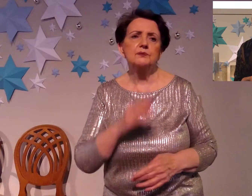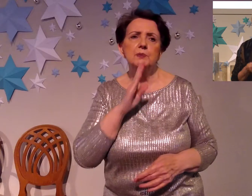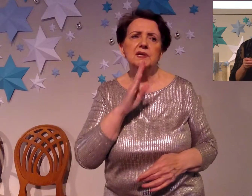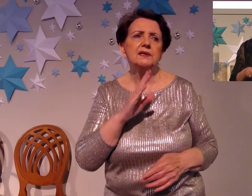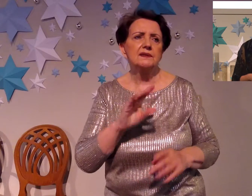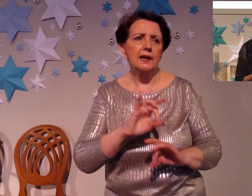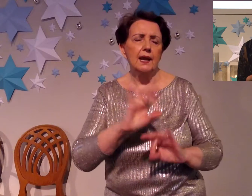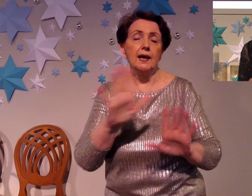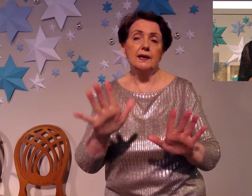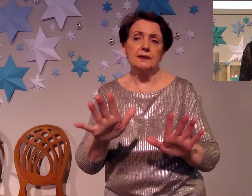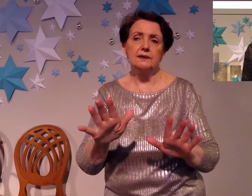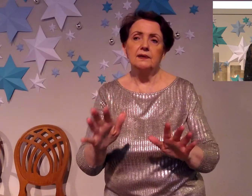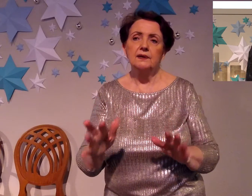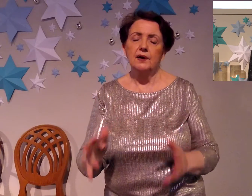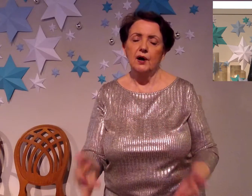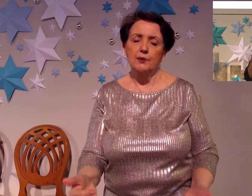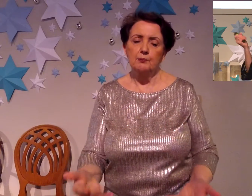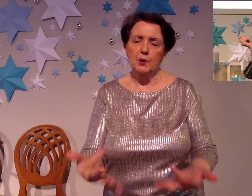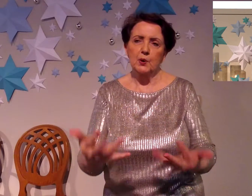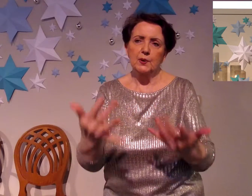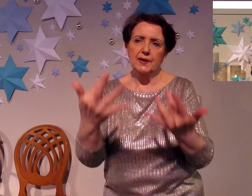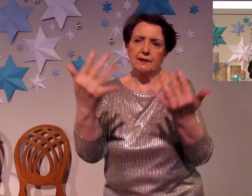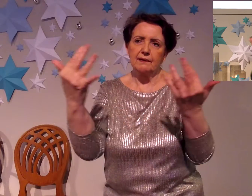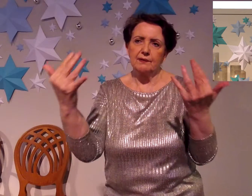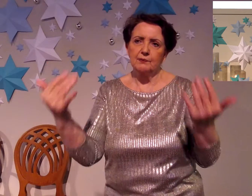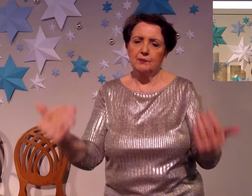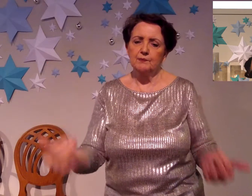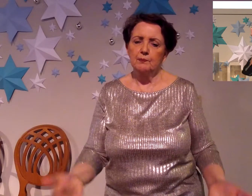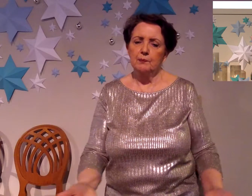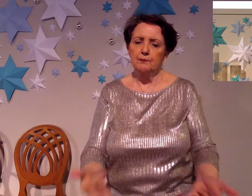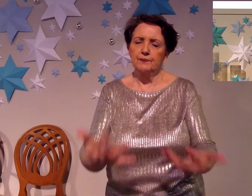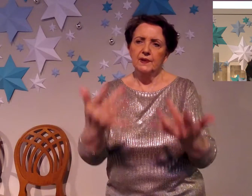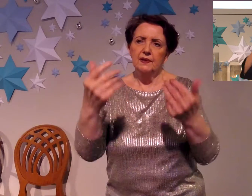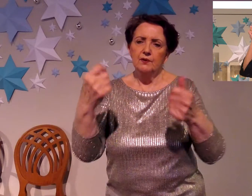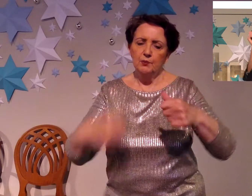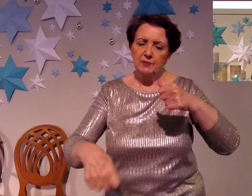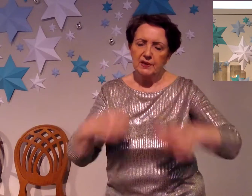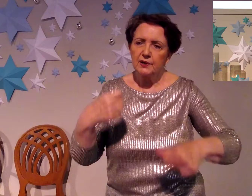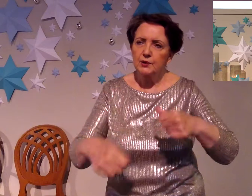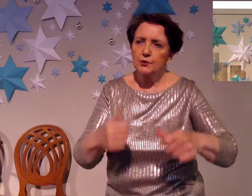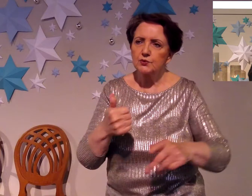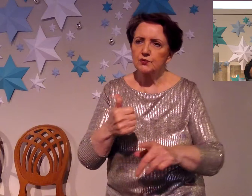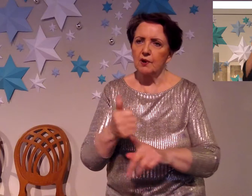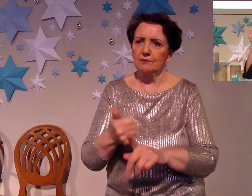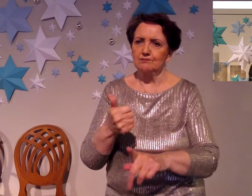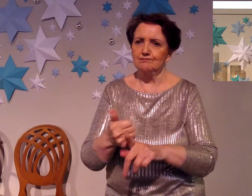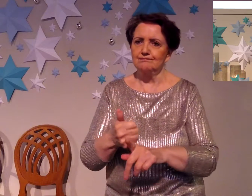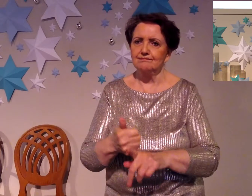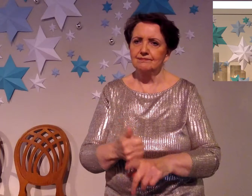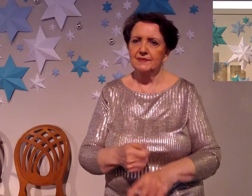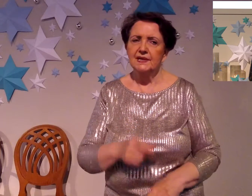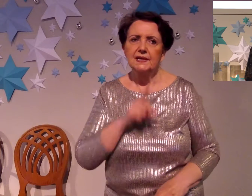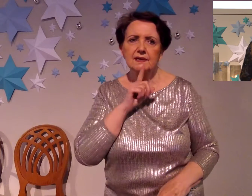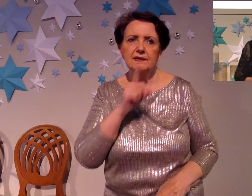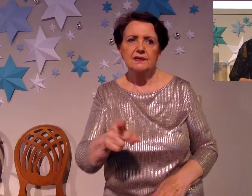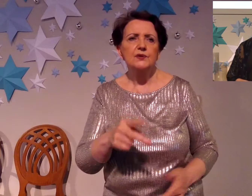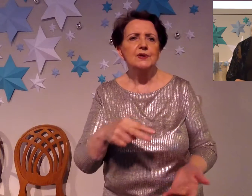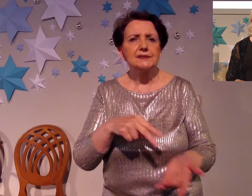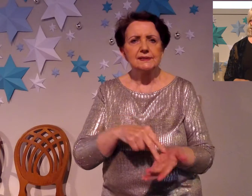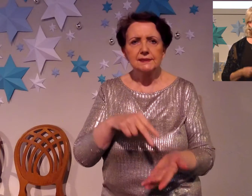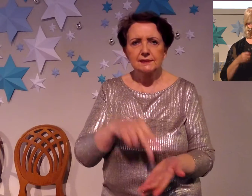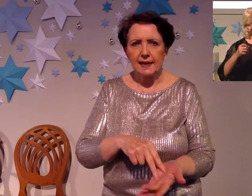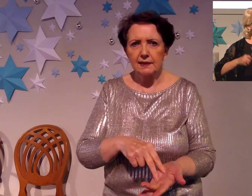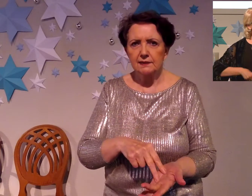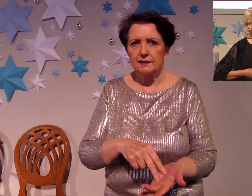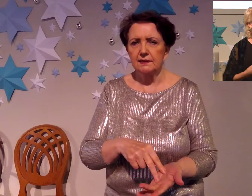light, of burning our bonfire, of beating our drum, and absolutely standing in that